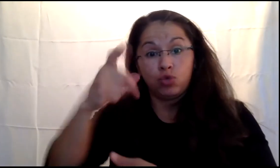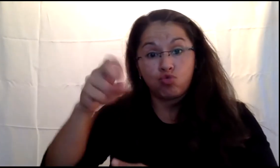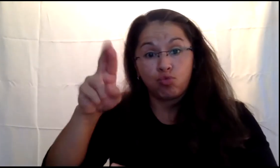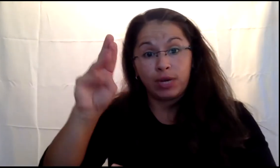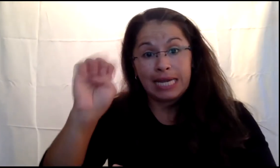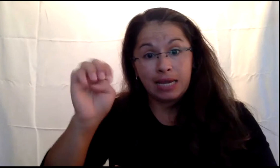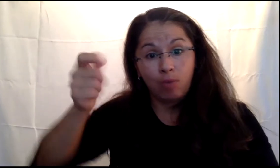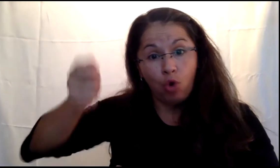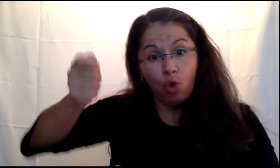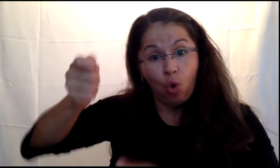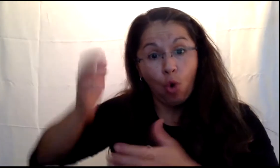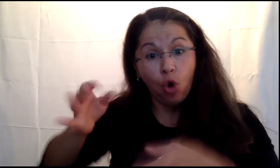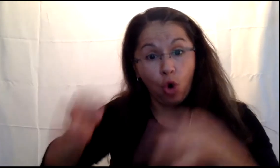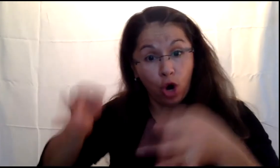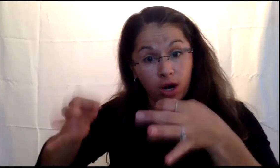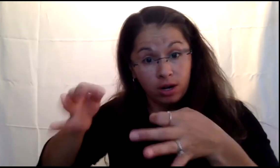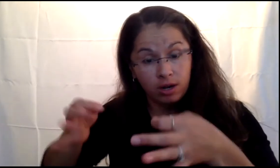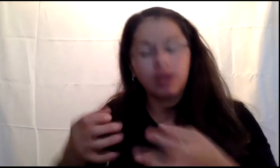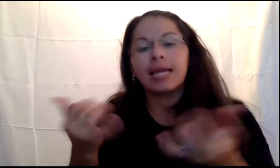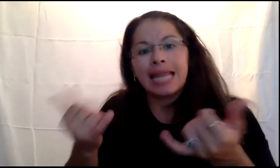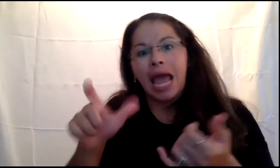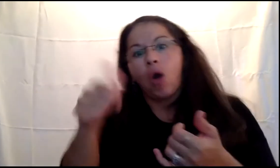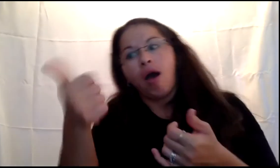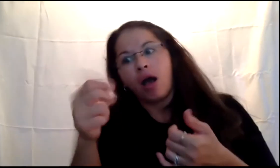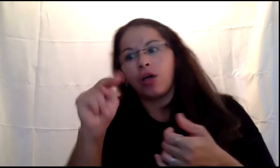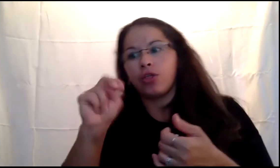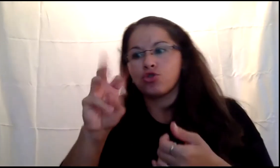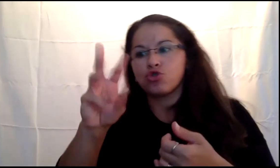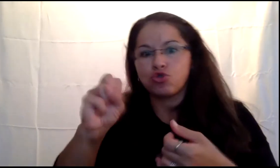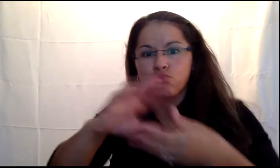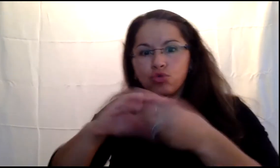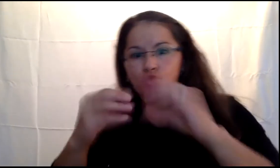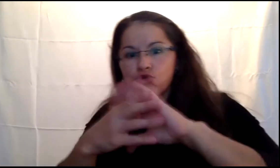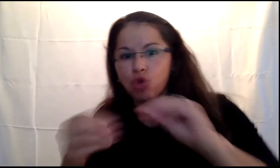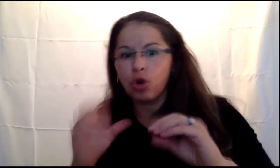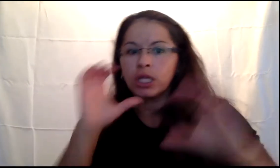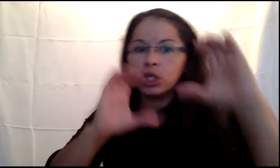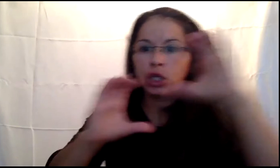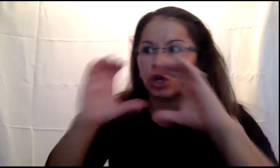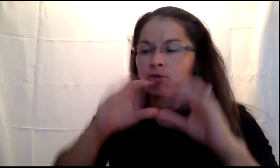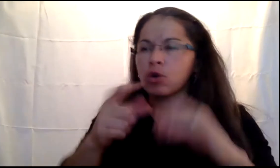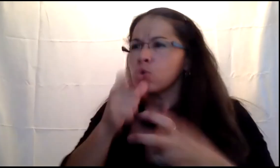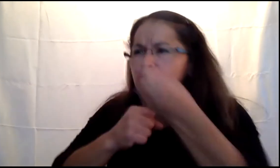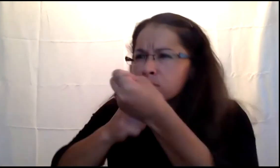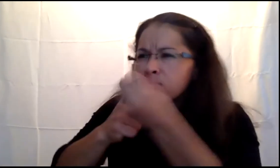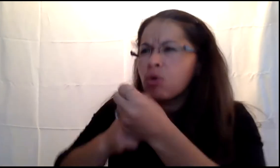sort of news stories to look for, and who is speaking out in favor of immigrant rights during this time.